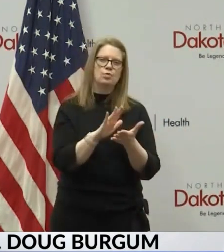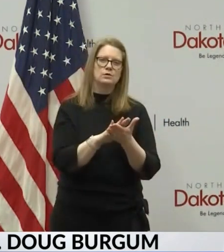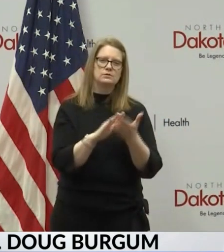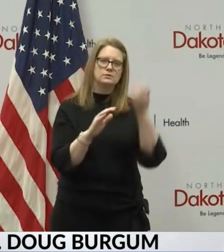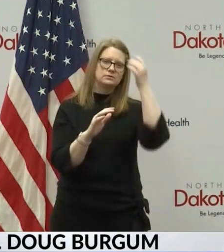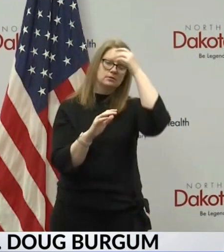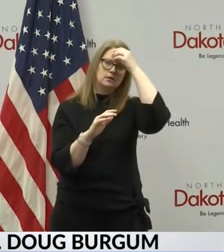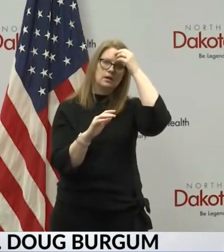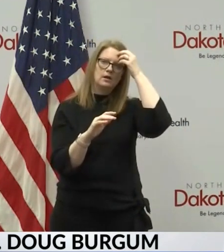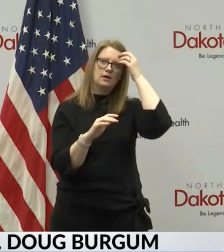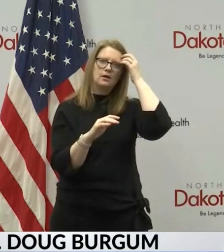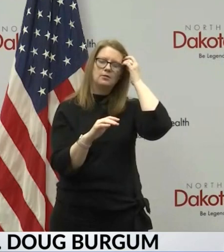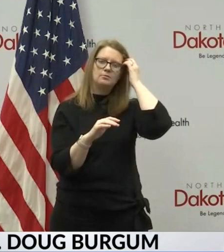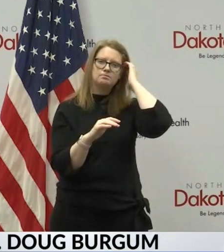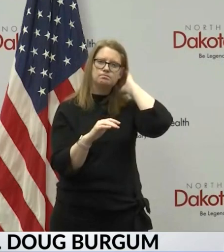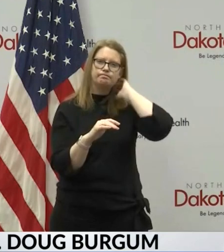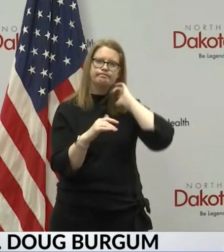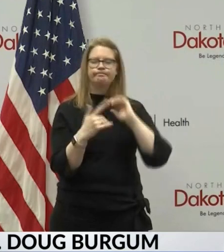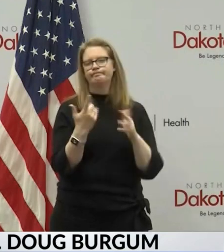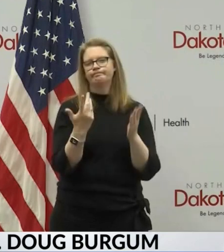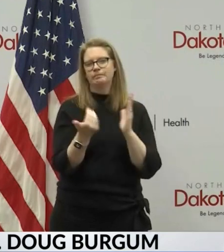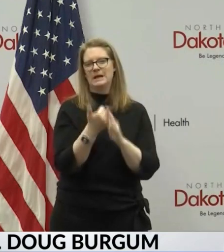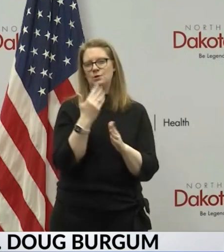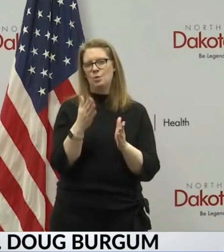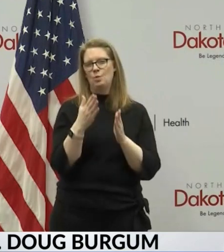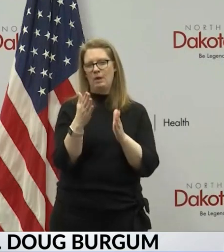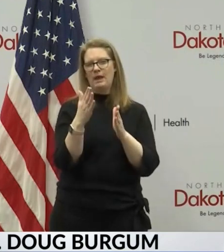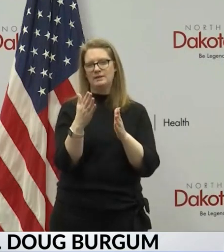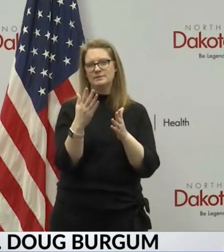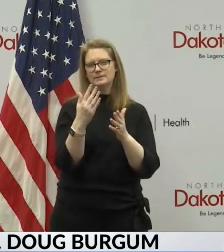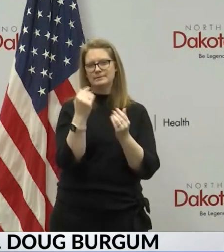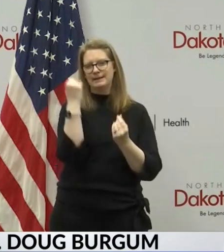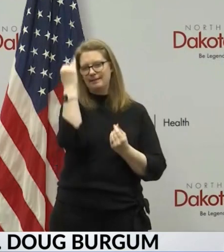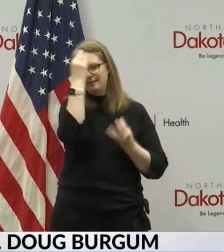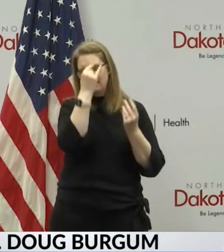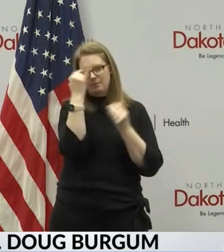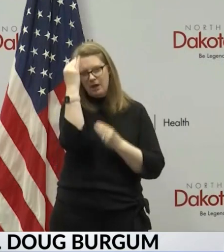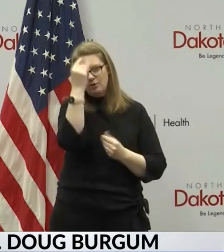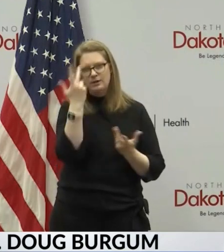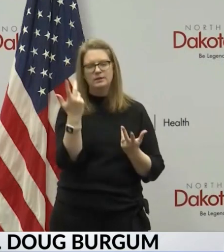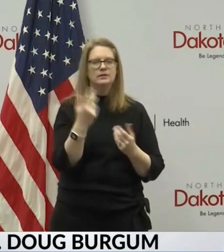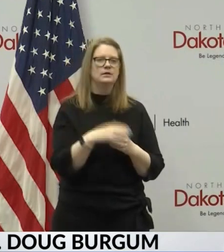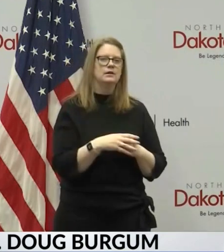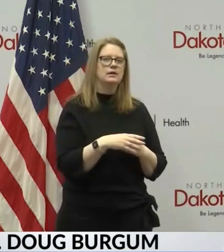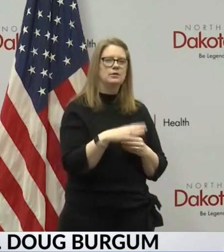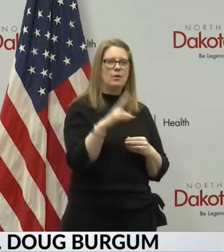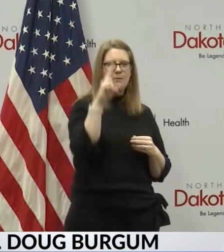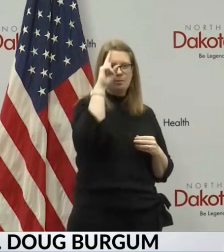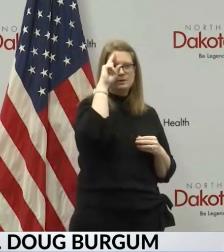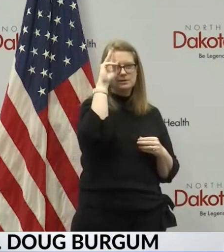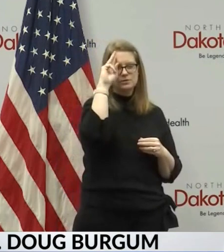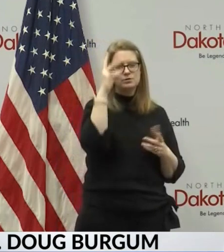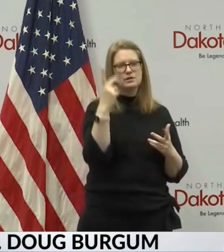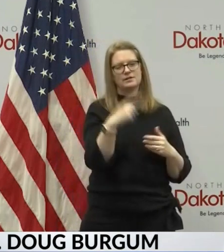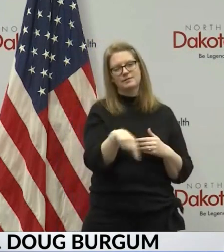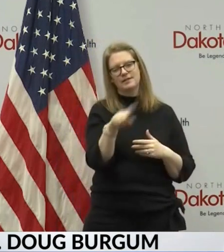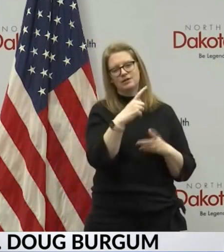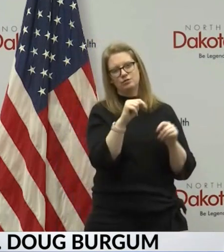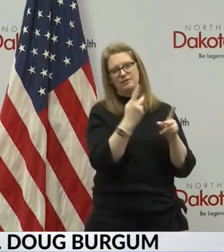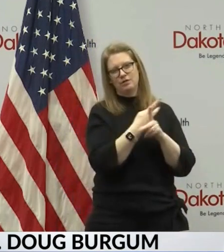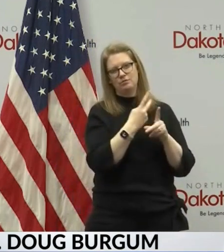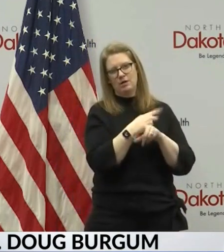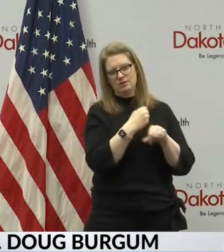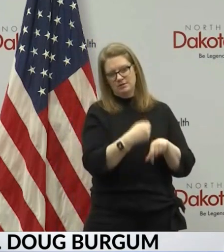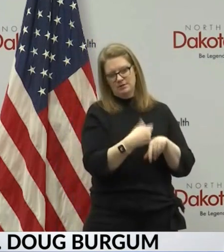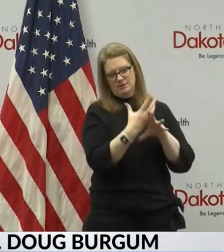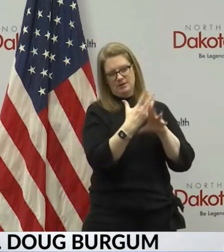schools. I mean, there's going to have to think about new ways to approach it. I'm sure that Boy Scouts, Girl Scouts, and other programs like that are figuring out how to have virtual meetings